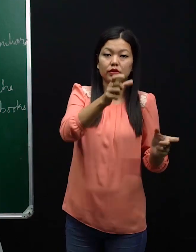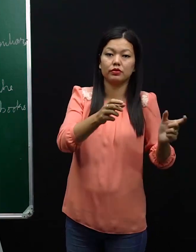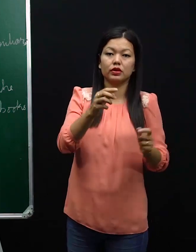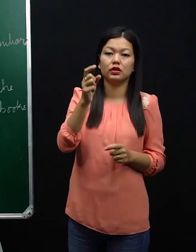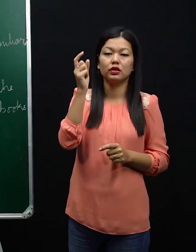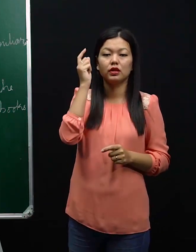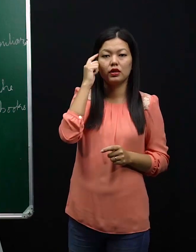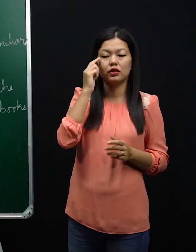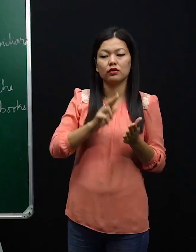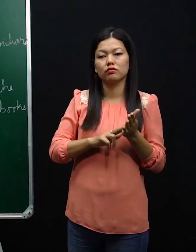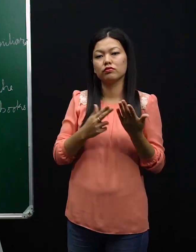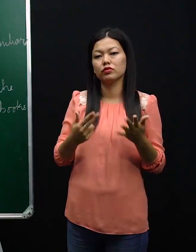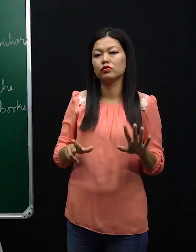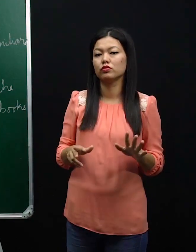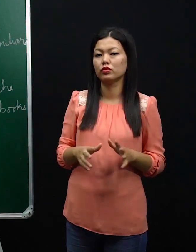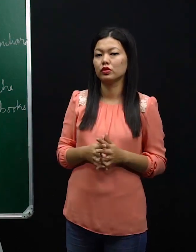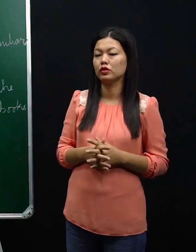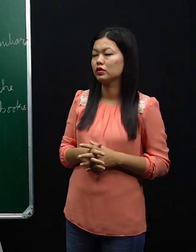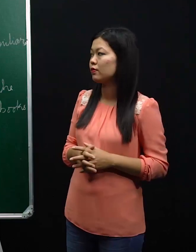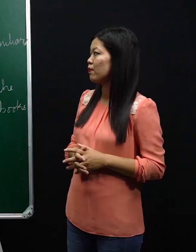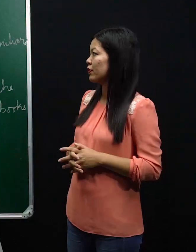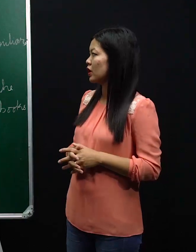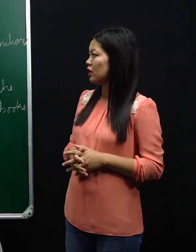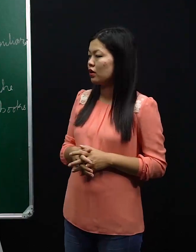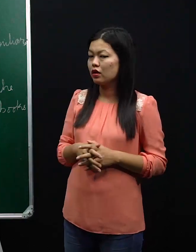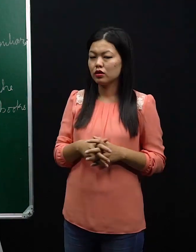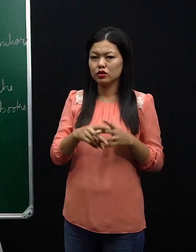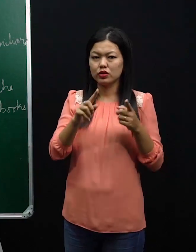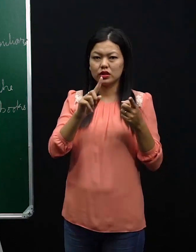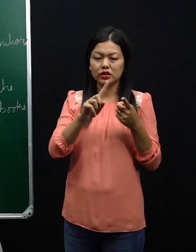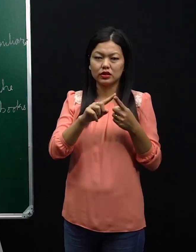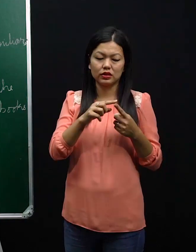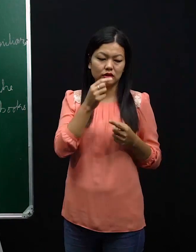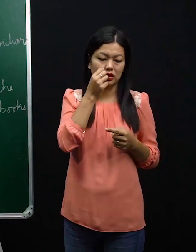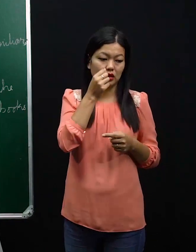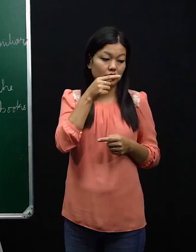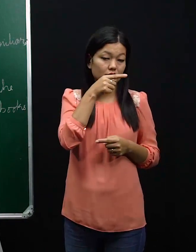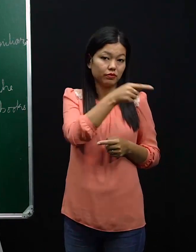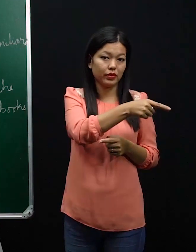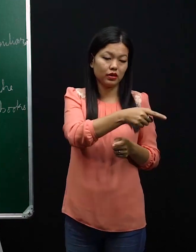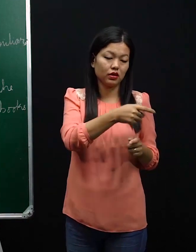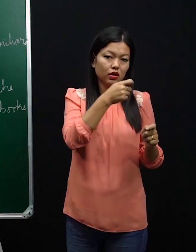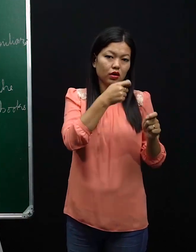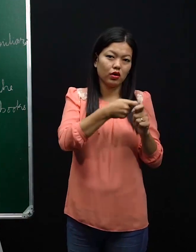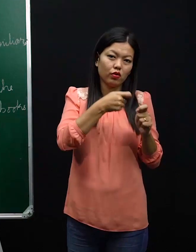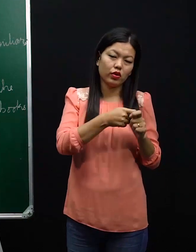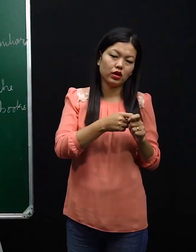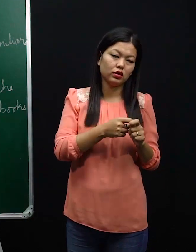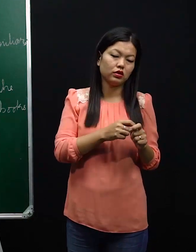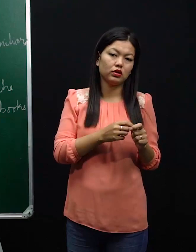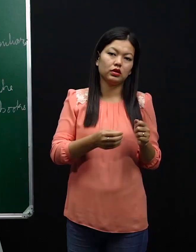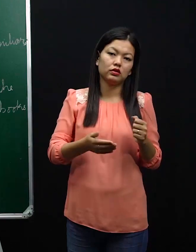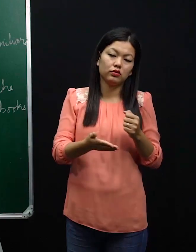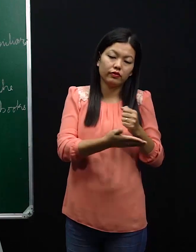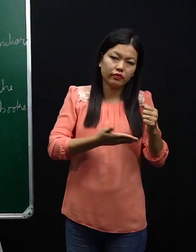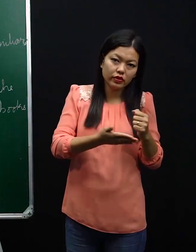because even Ernest was a person who worked like the others, the rest of the people in his neighborhood. So they did